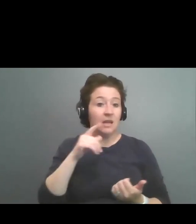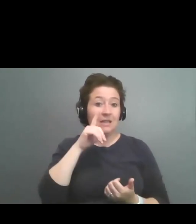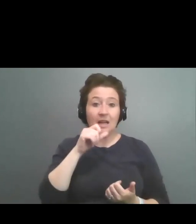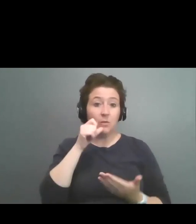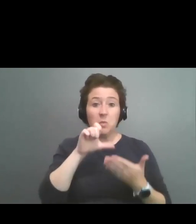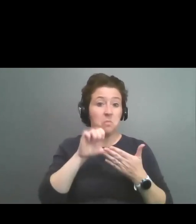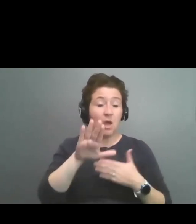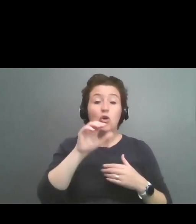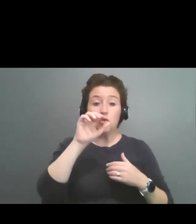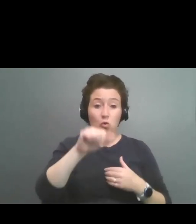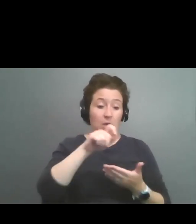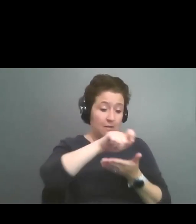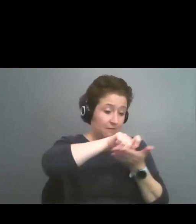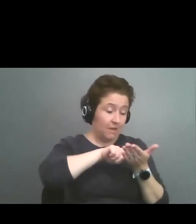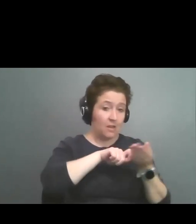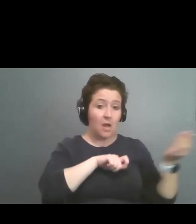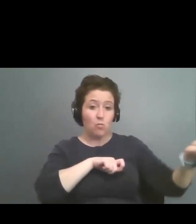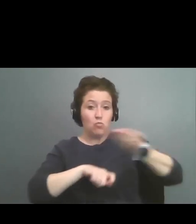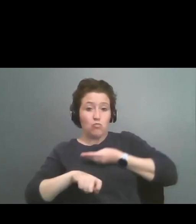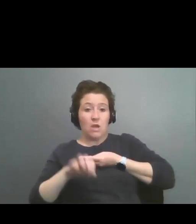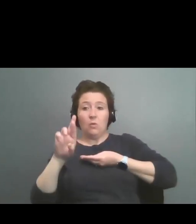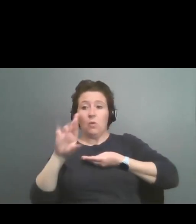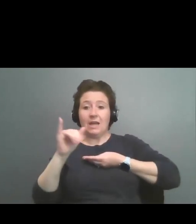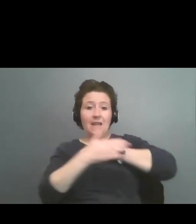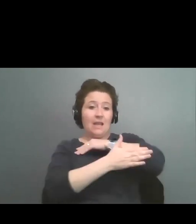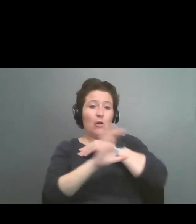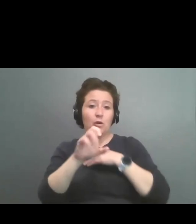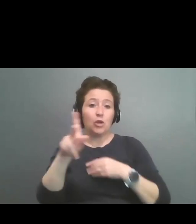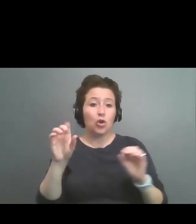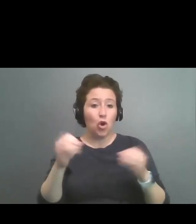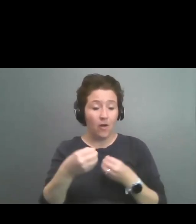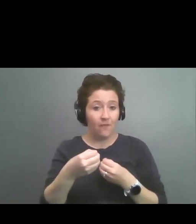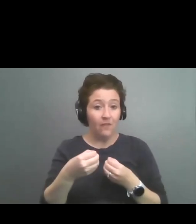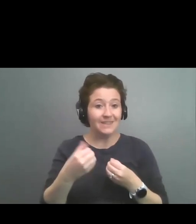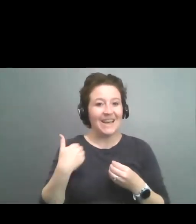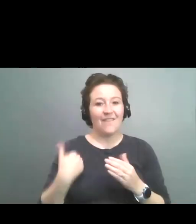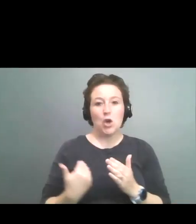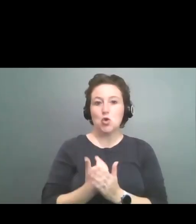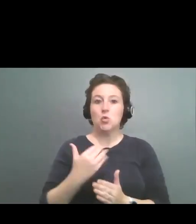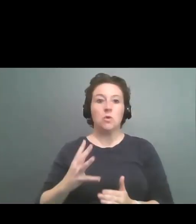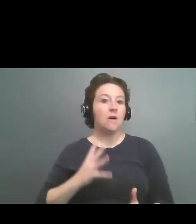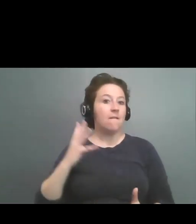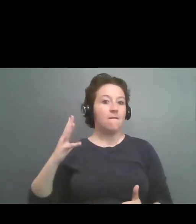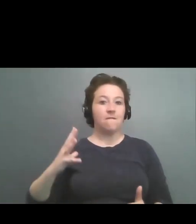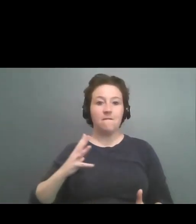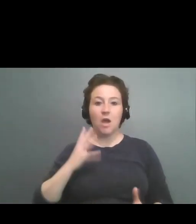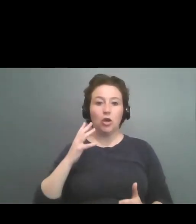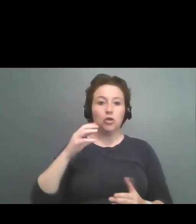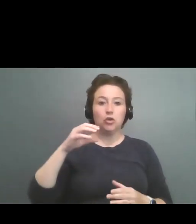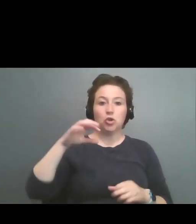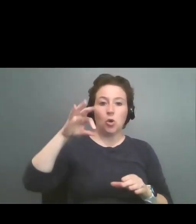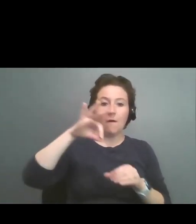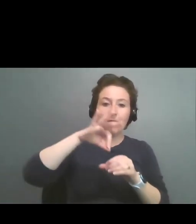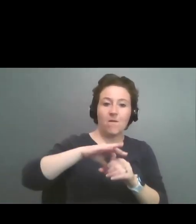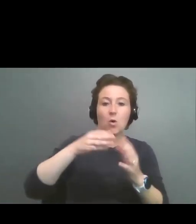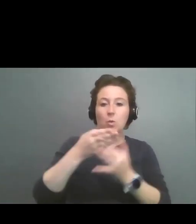it. They can bring it down to the Rock Island County Clerk's office, and we have our new official vote by mail drop box,